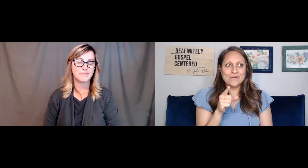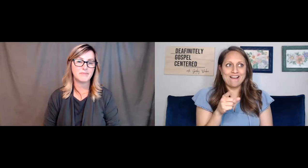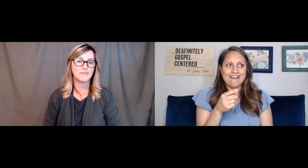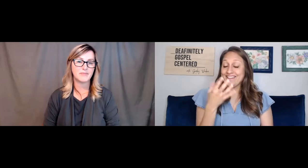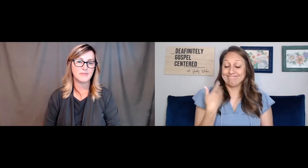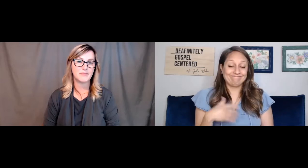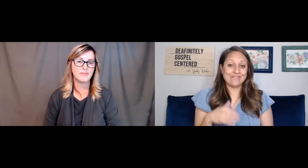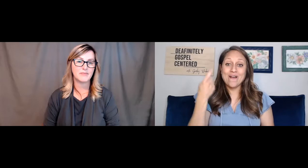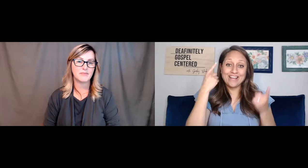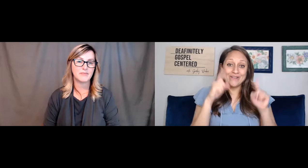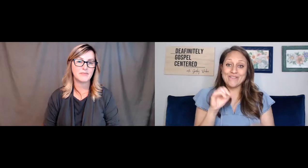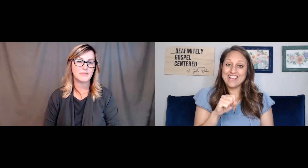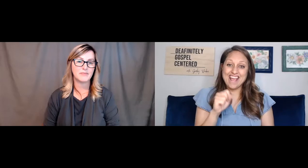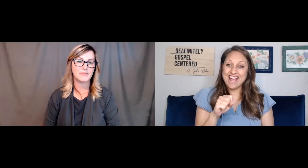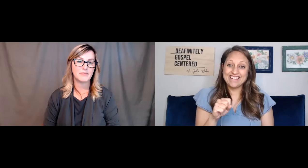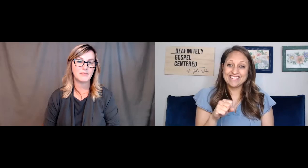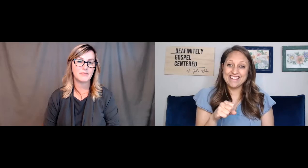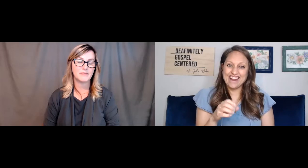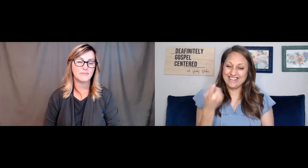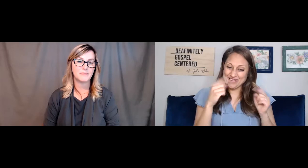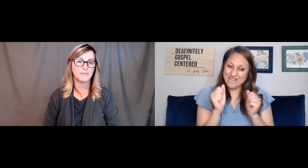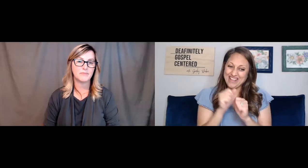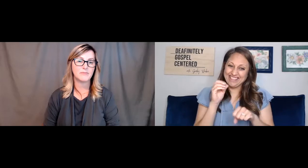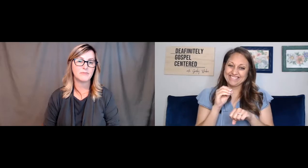but it's good. It's necessary.